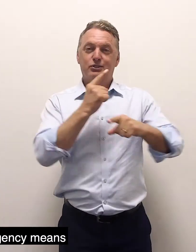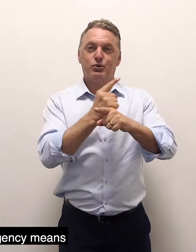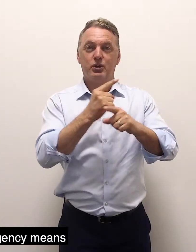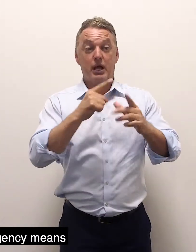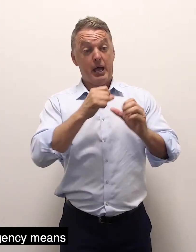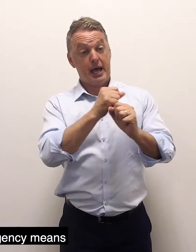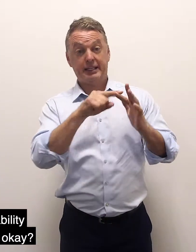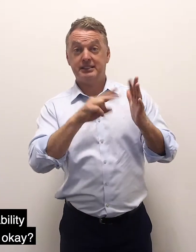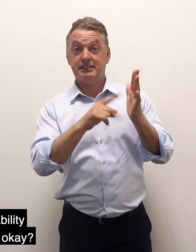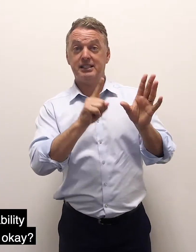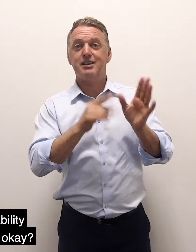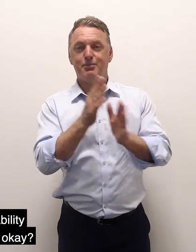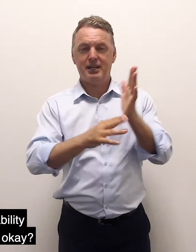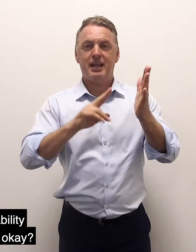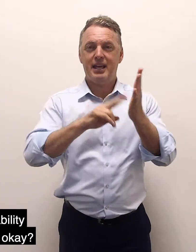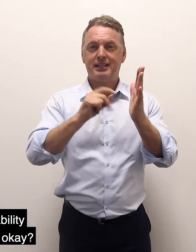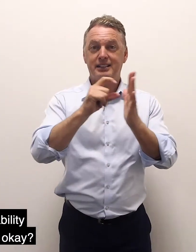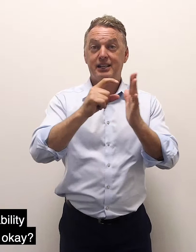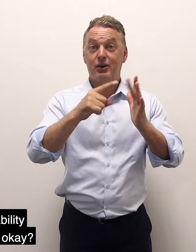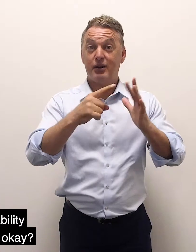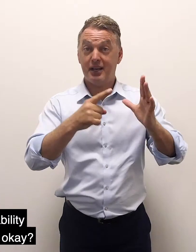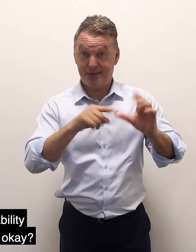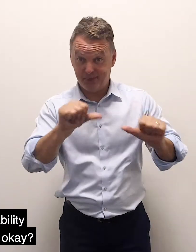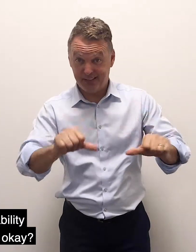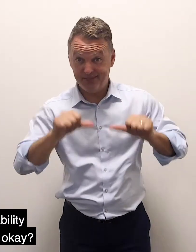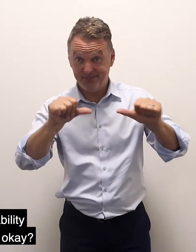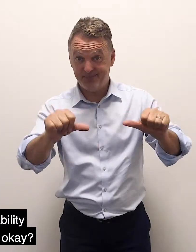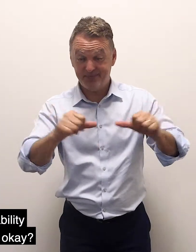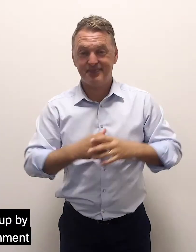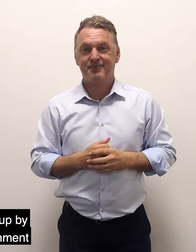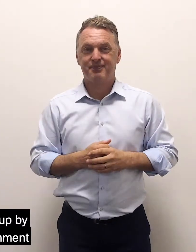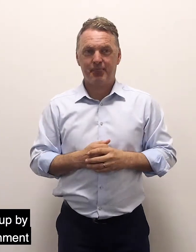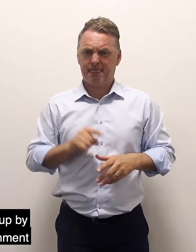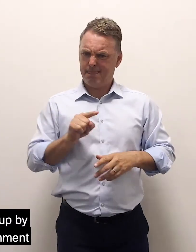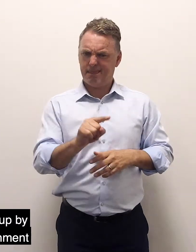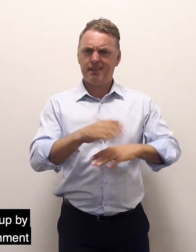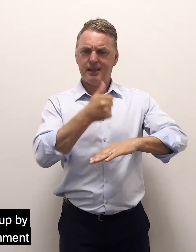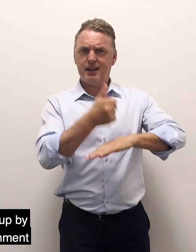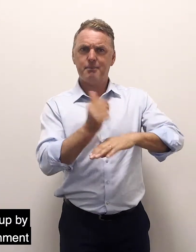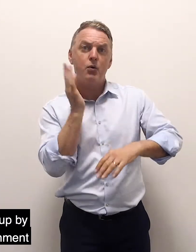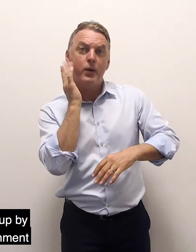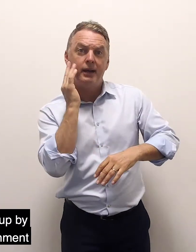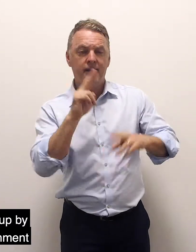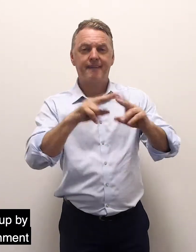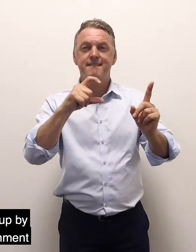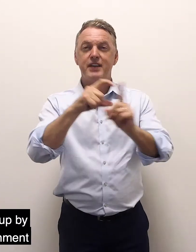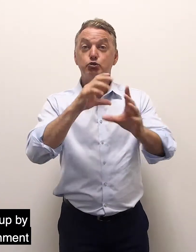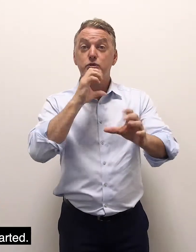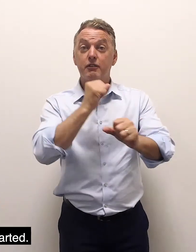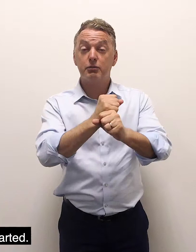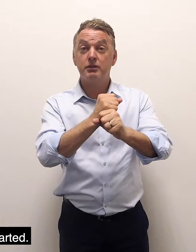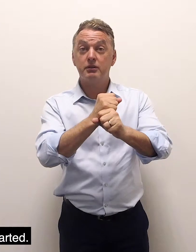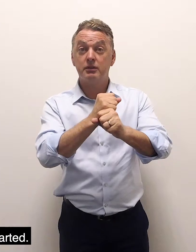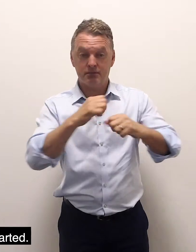the agency means the National Disability Insurance Agency, okay? And that was set up by the federal